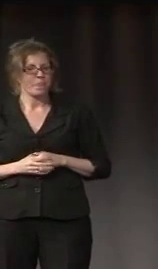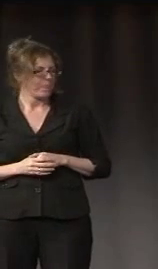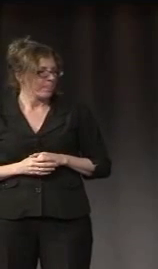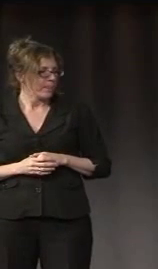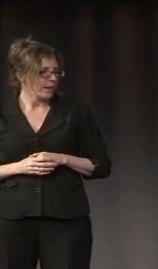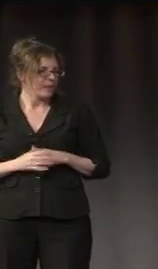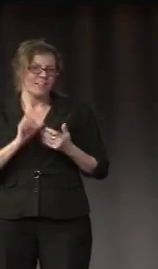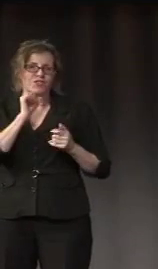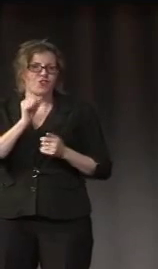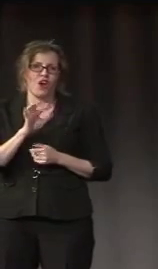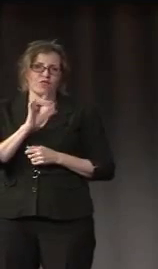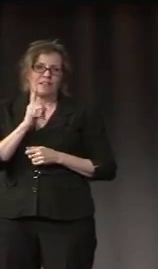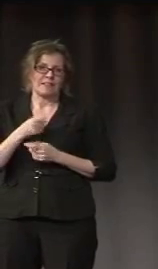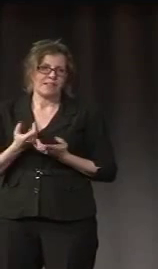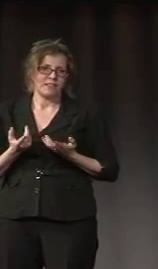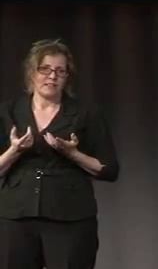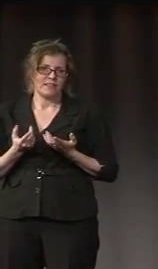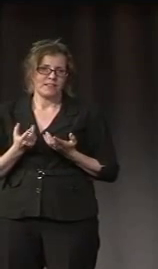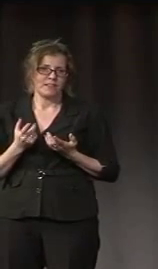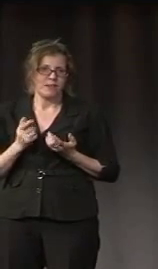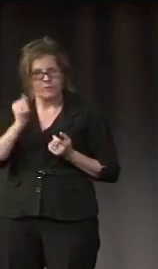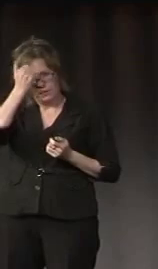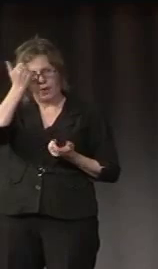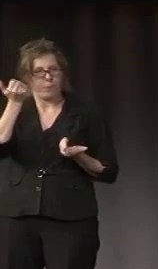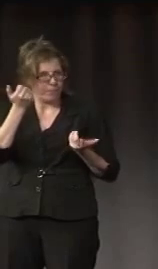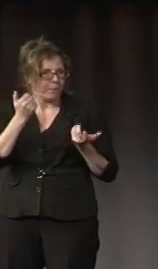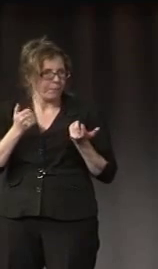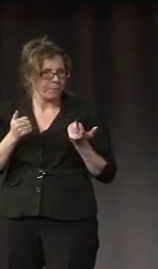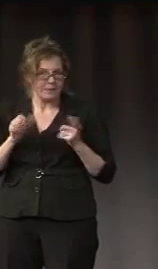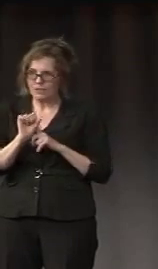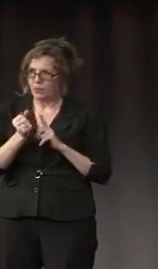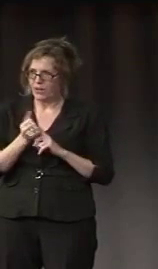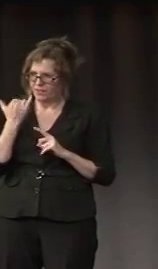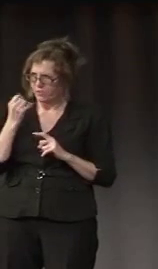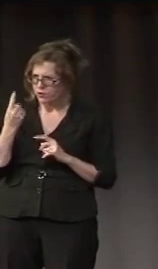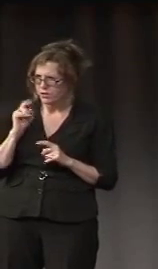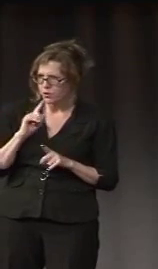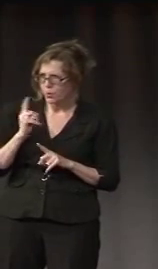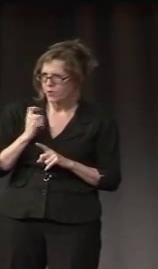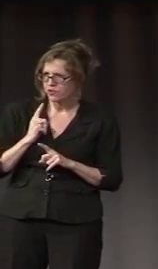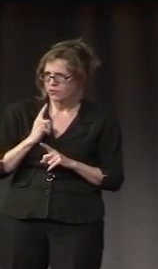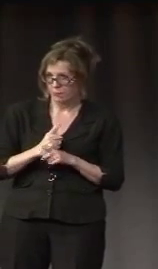it was not a Damas situation, no. If I understood your question, which I might not.